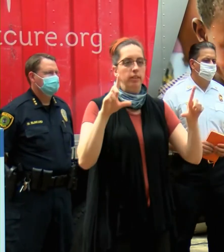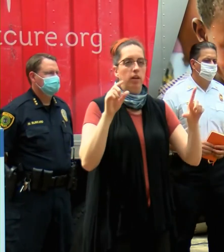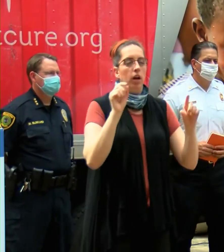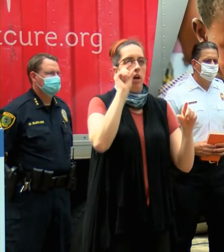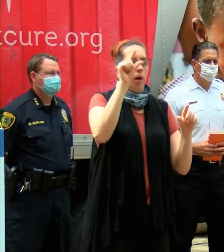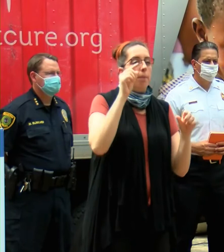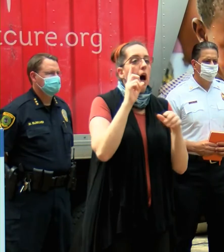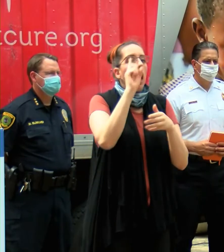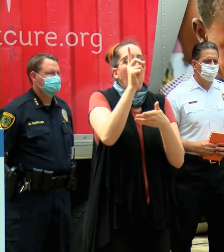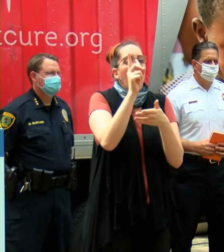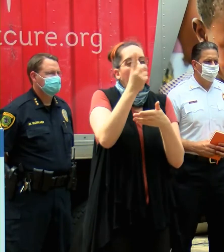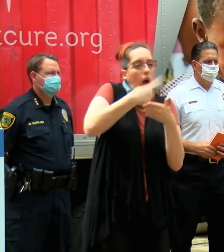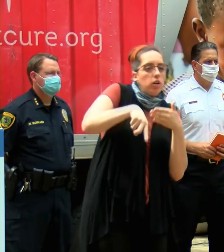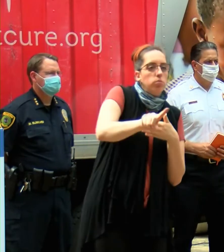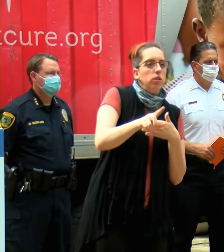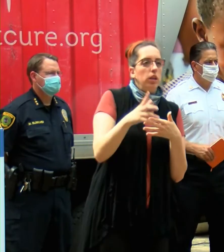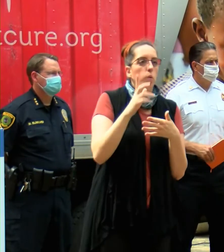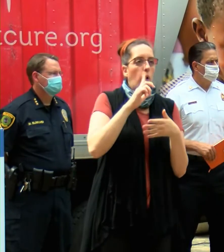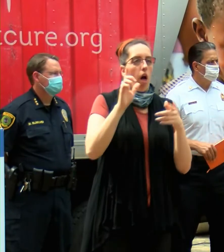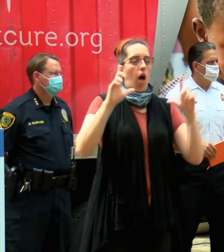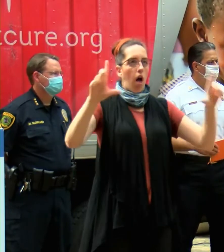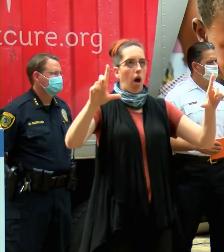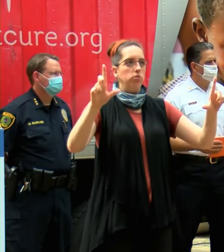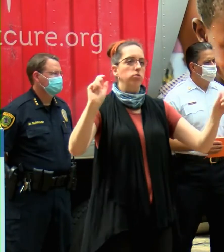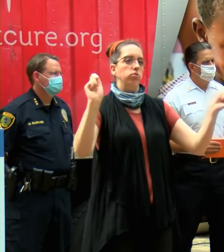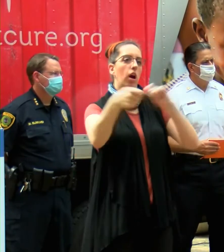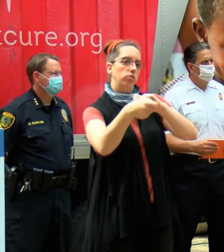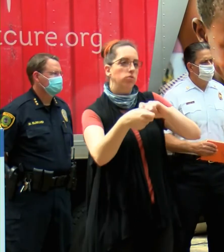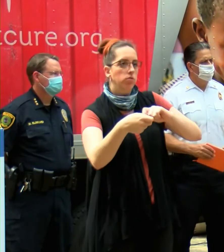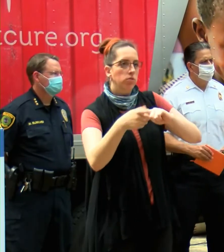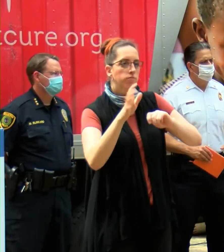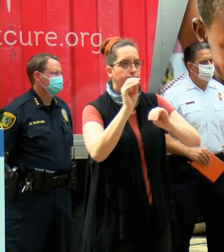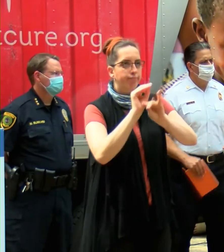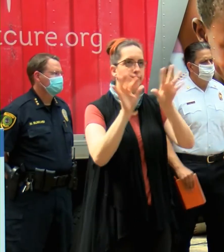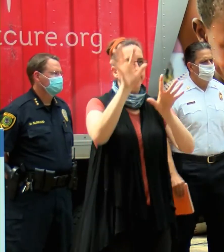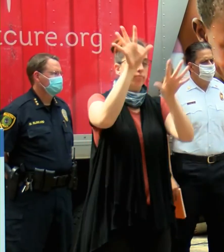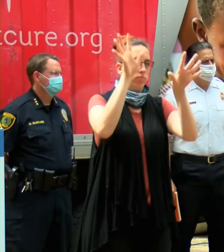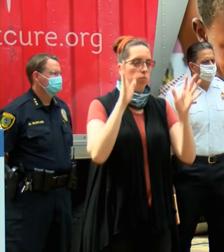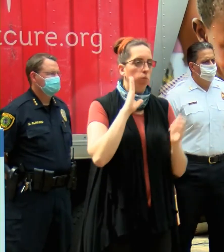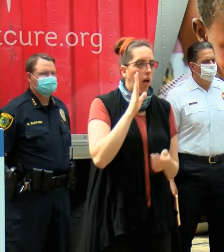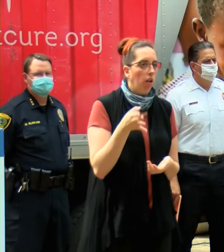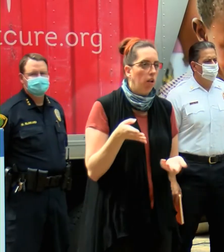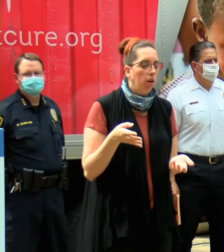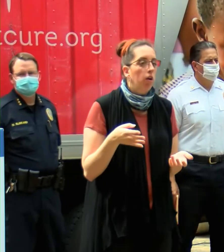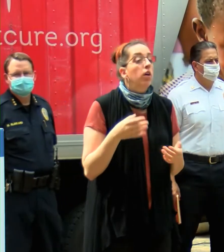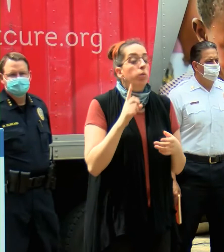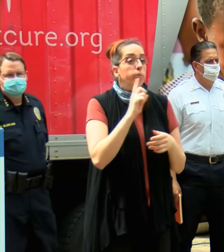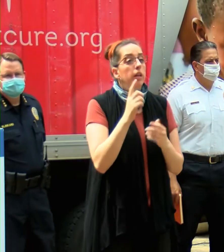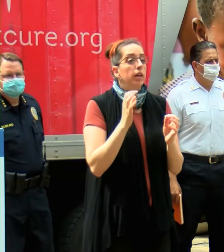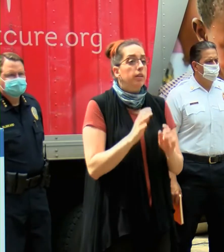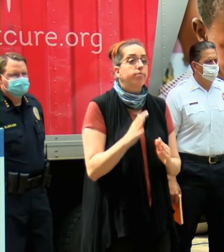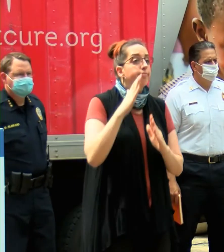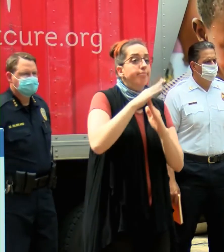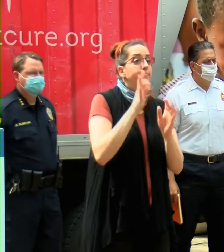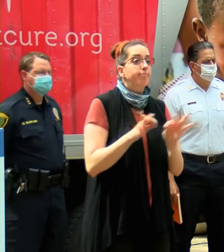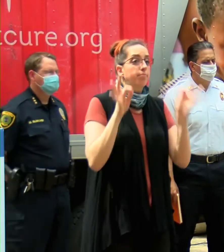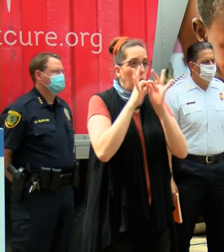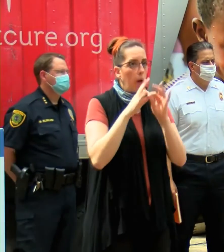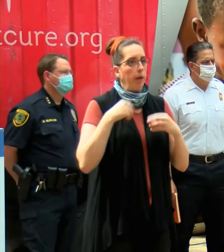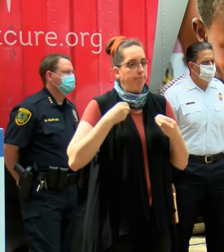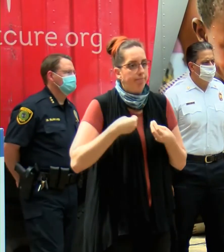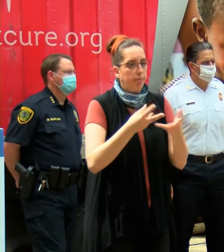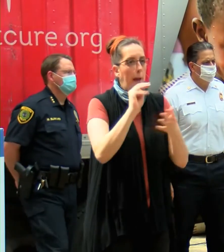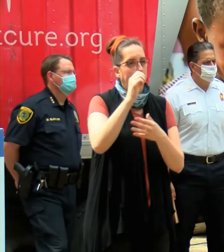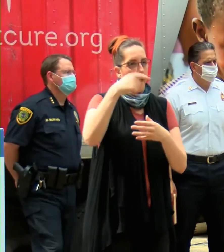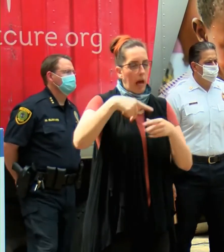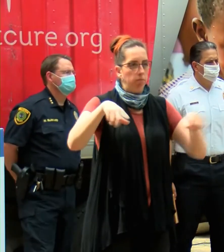week later, the map is going to look different. By definition, it will look different. And the biggest thing that we worry about when we put out maps like that is